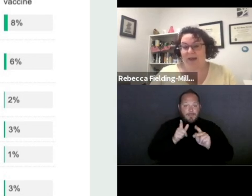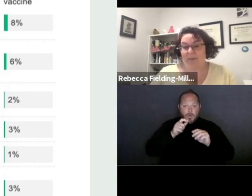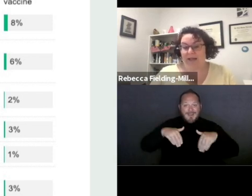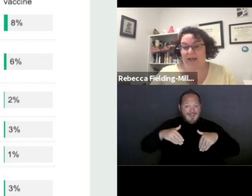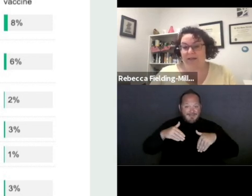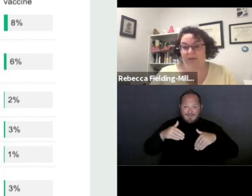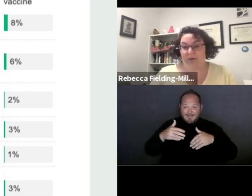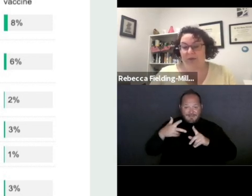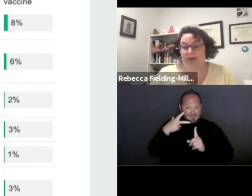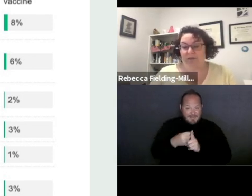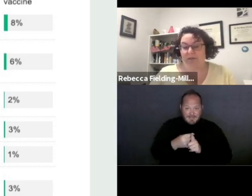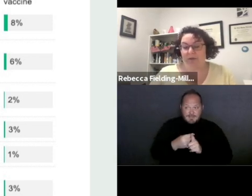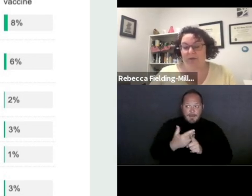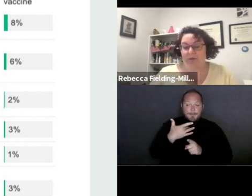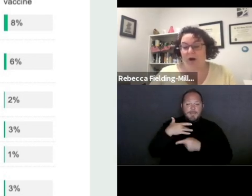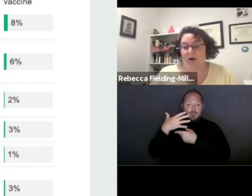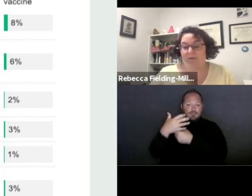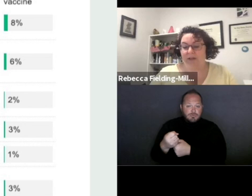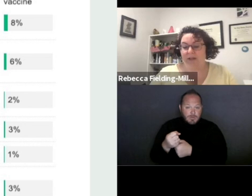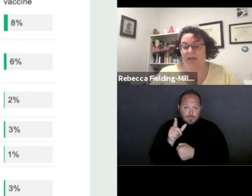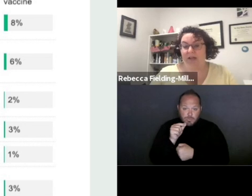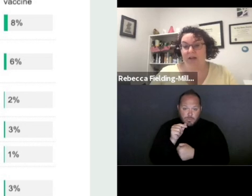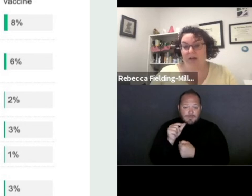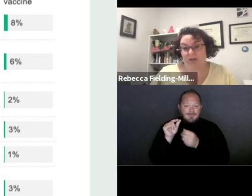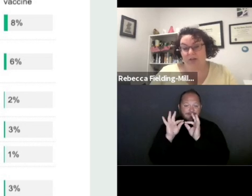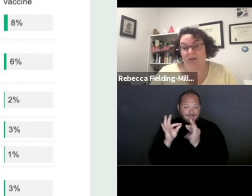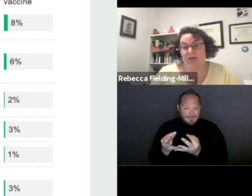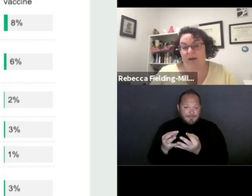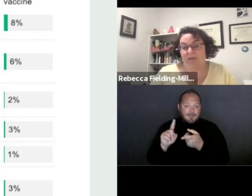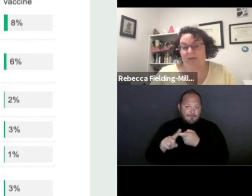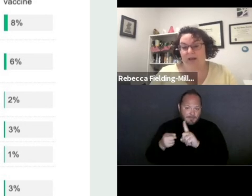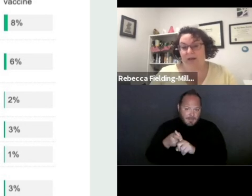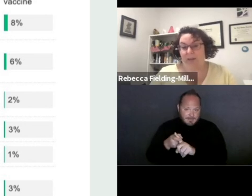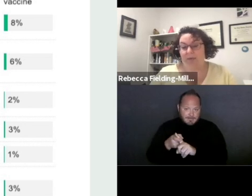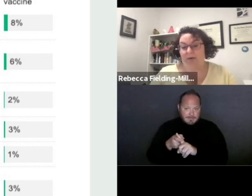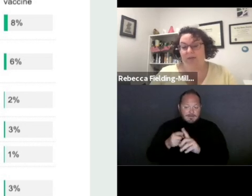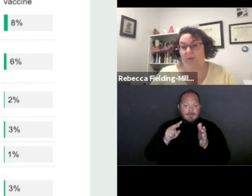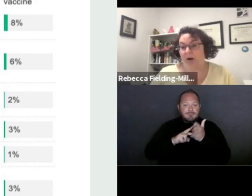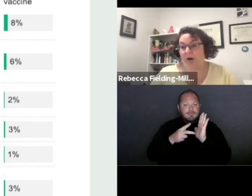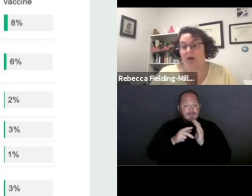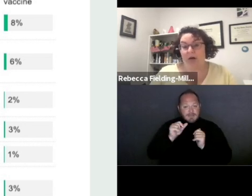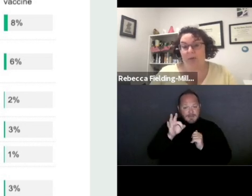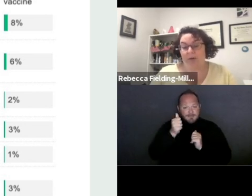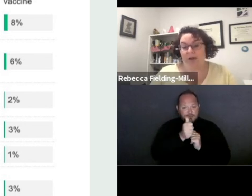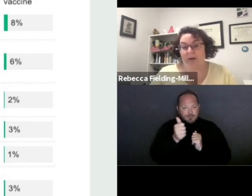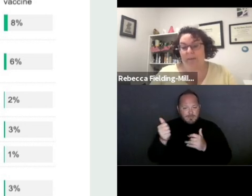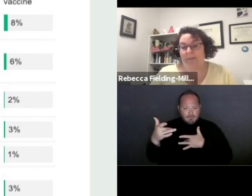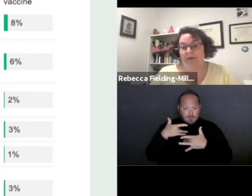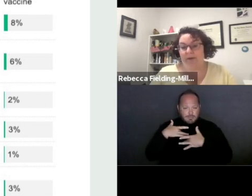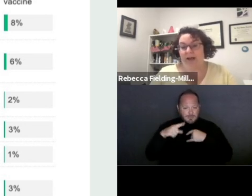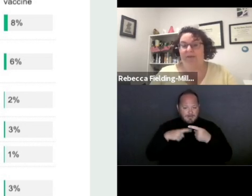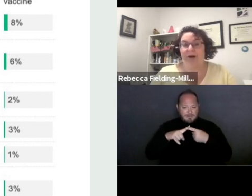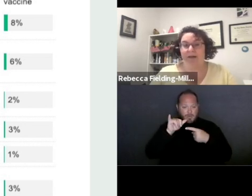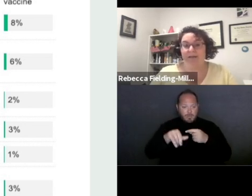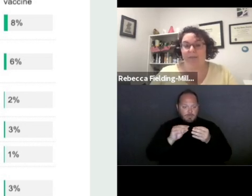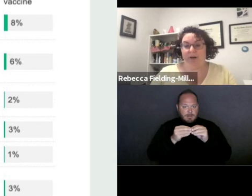their family. And so if you are feeling concerned about these climbing numbers, if you are worried about people in